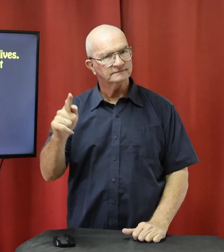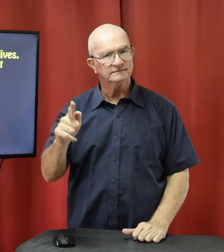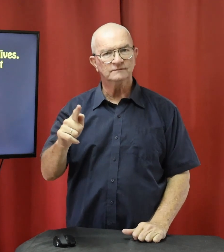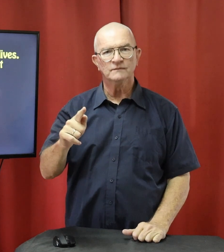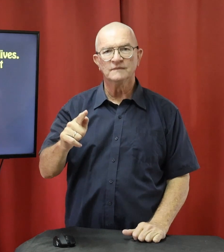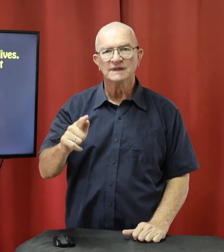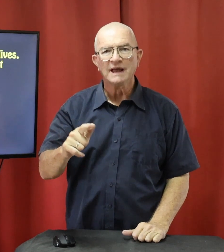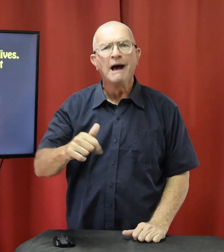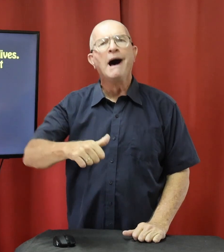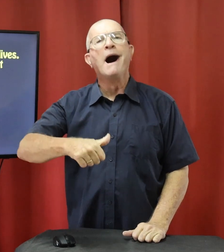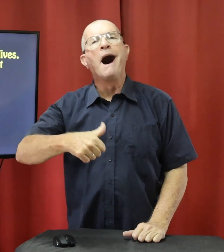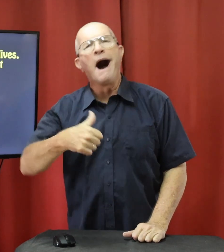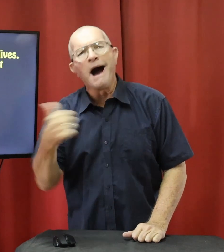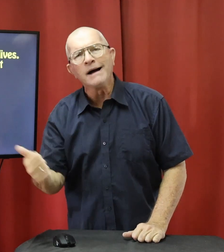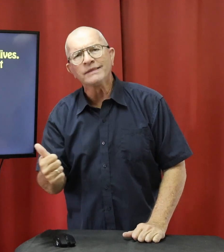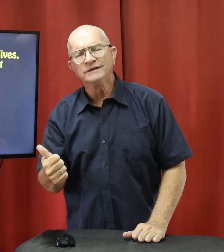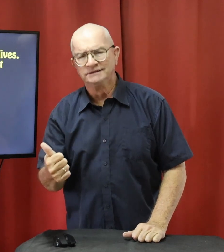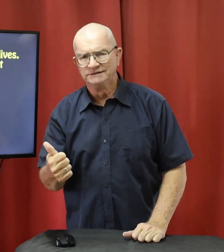Verse 21.